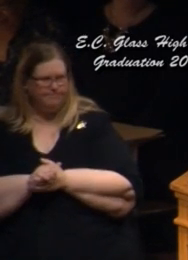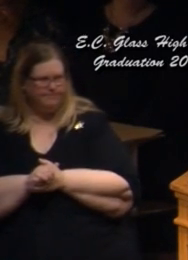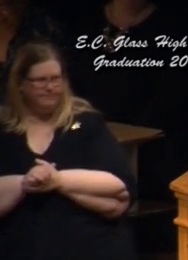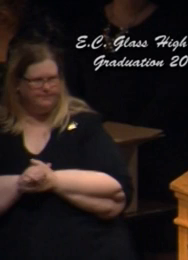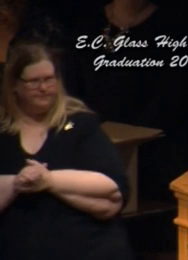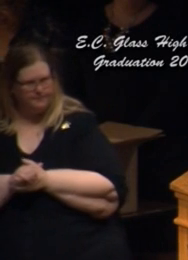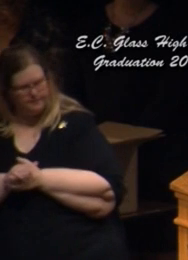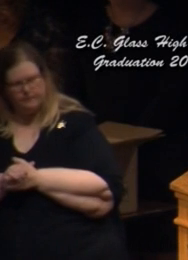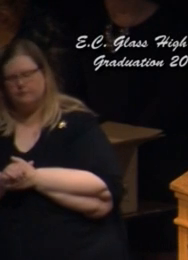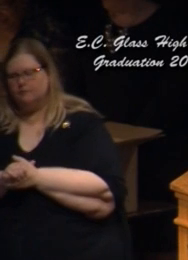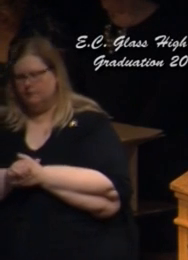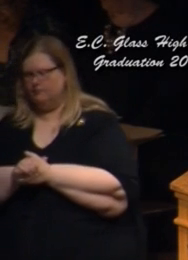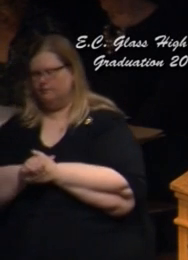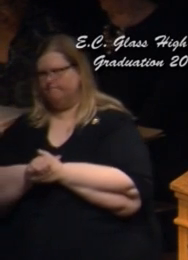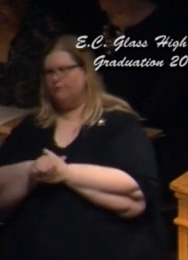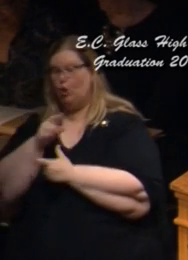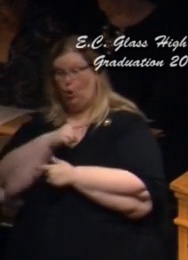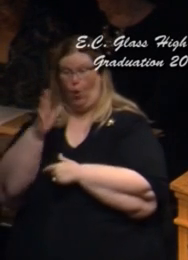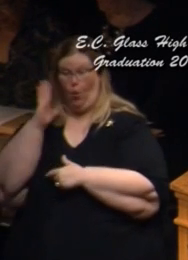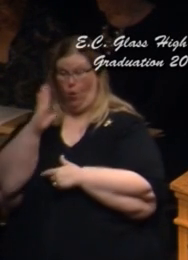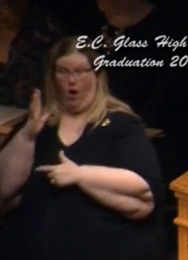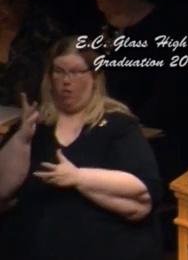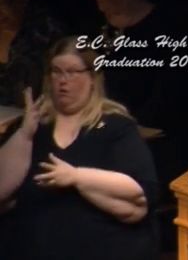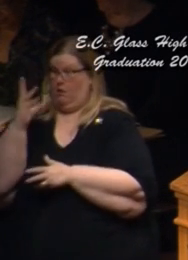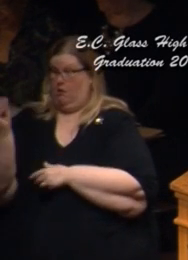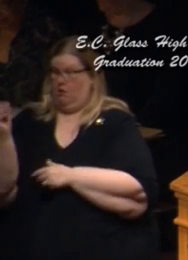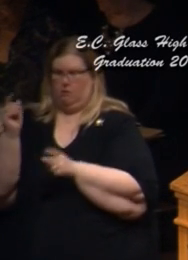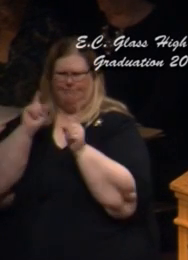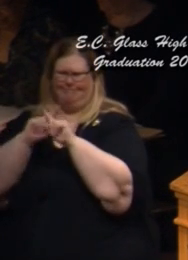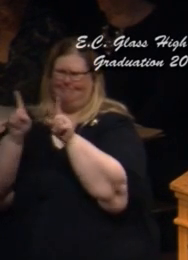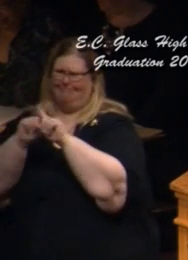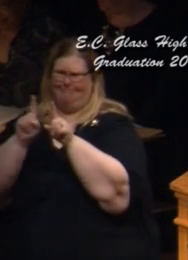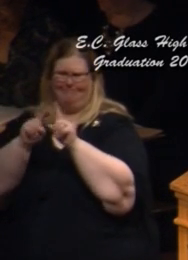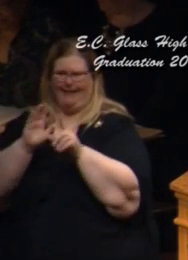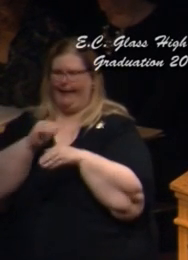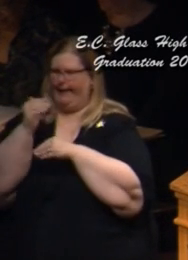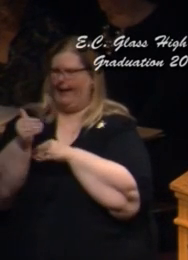You will walk out of this auditorium into many different